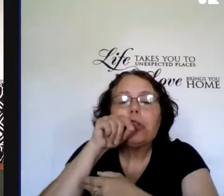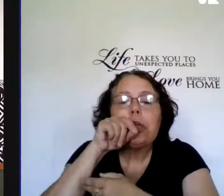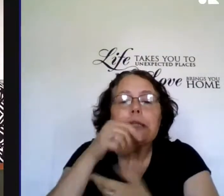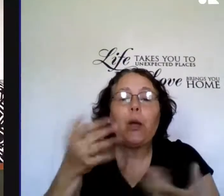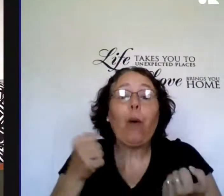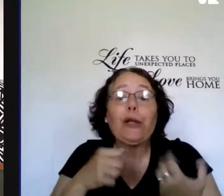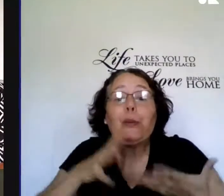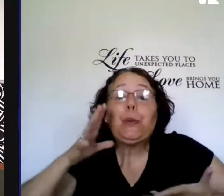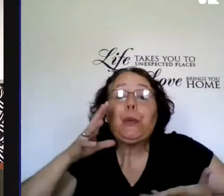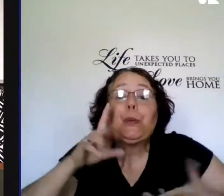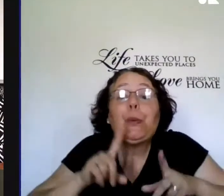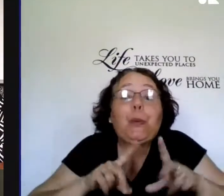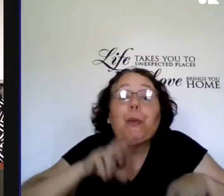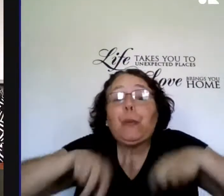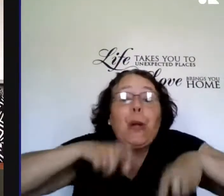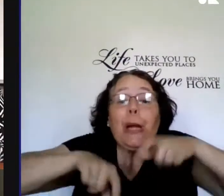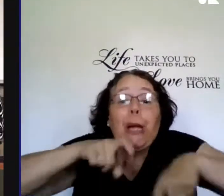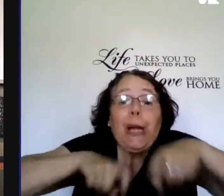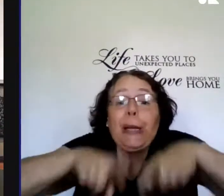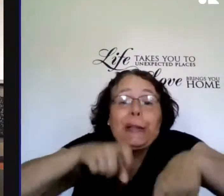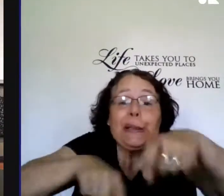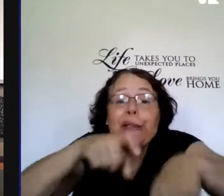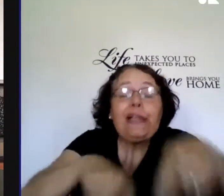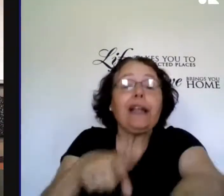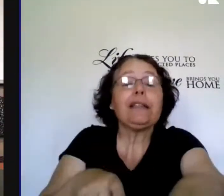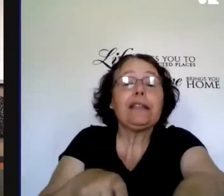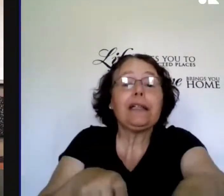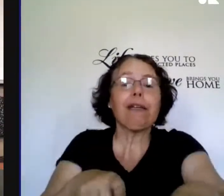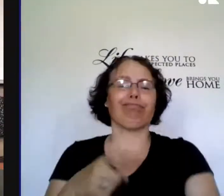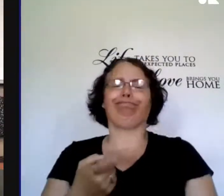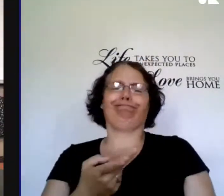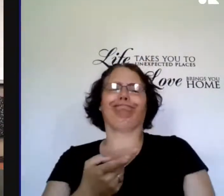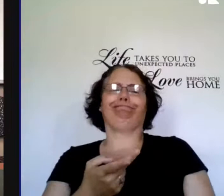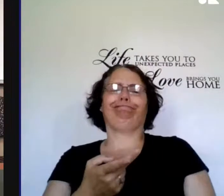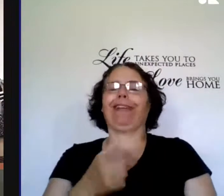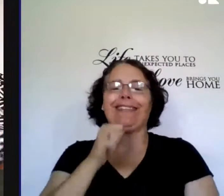run. They're not tired.